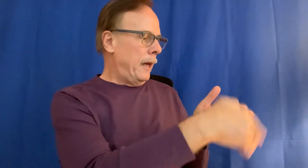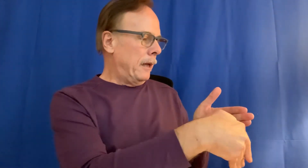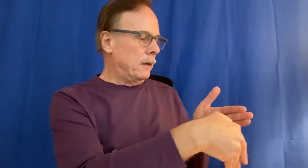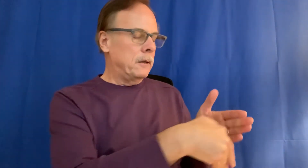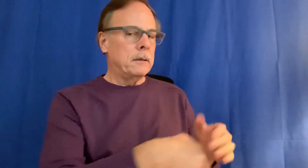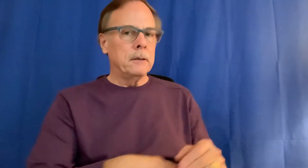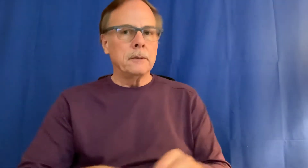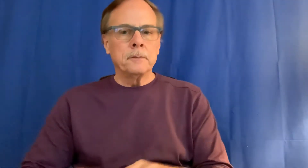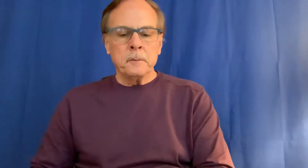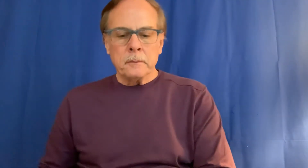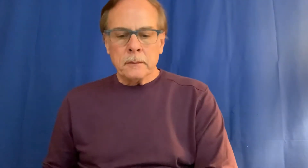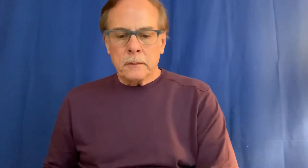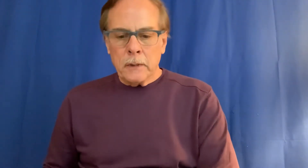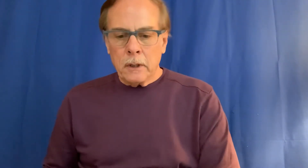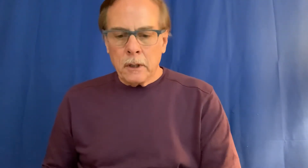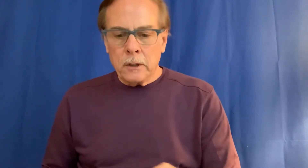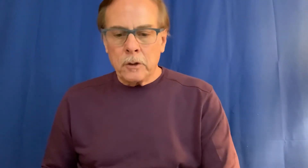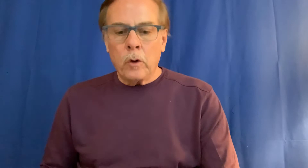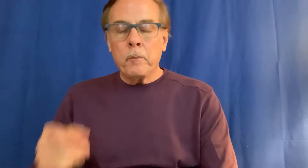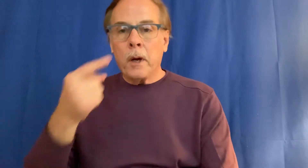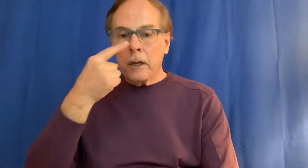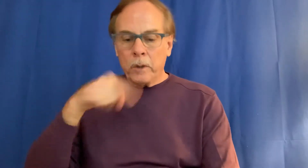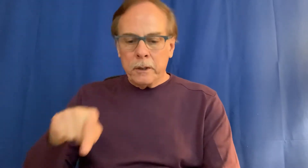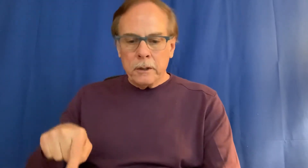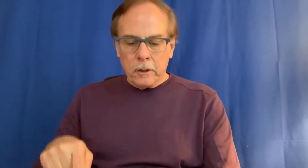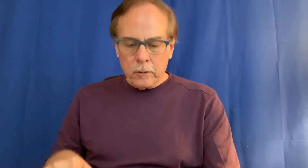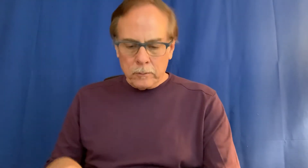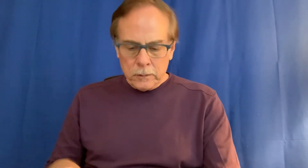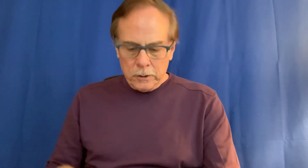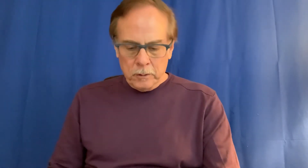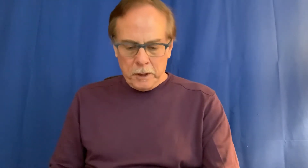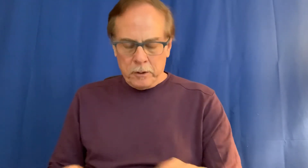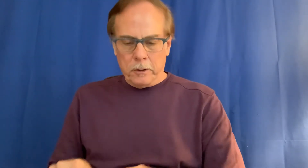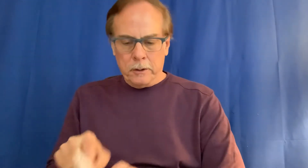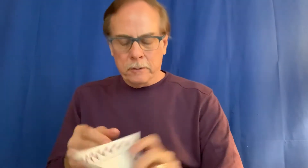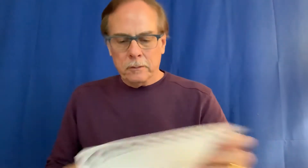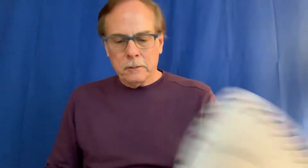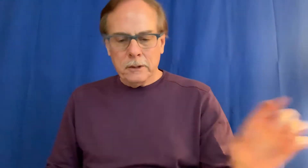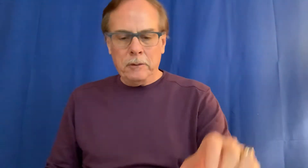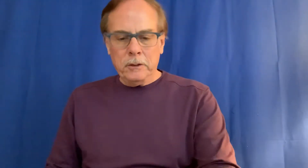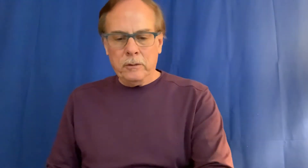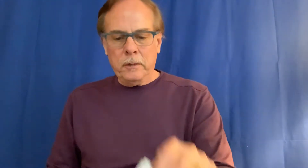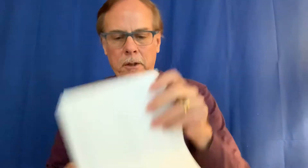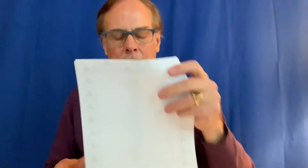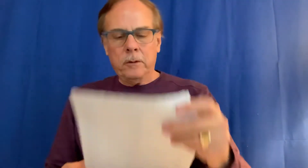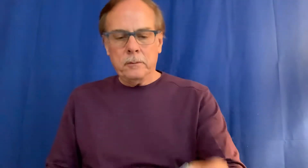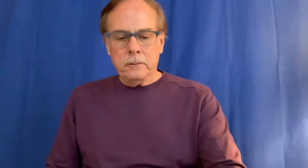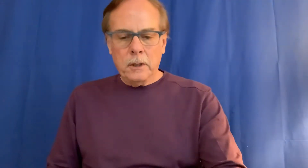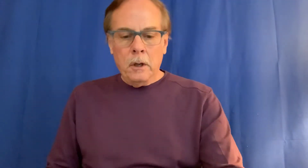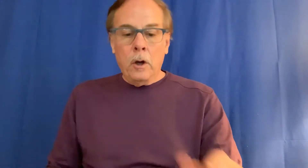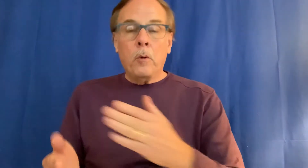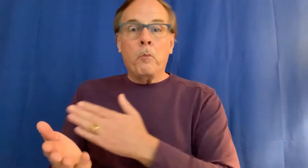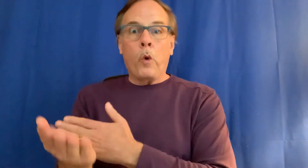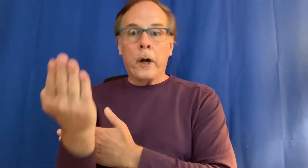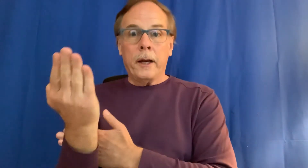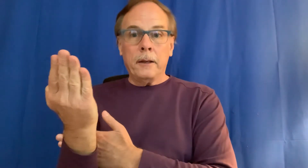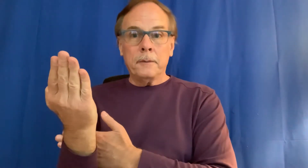Weekend. Don't mind, we did that. Excuse me, I'm sorry. That was from the other. Morning.